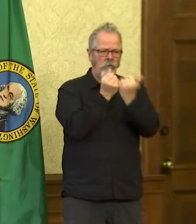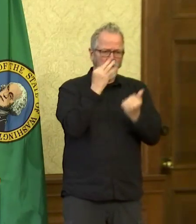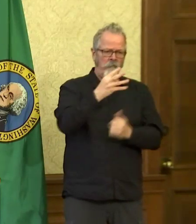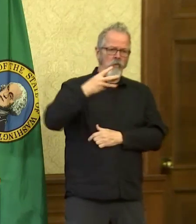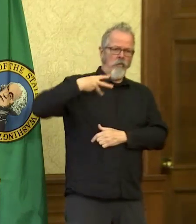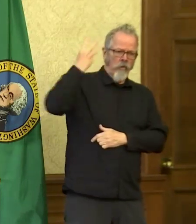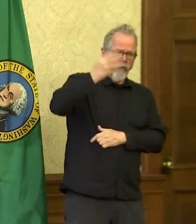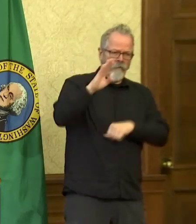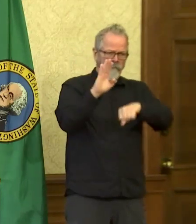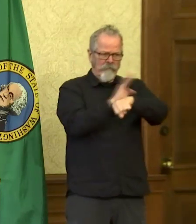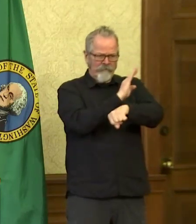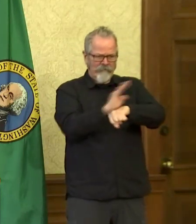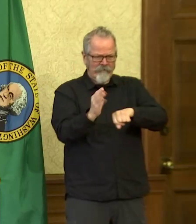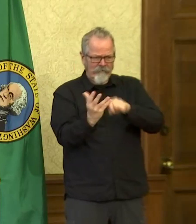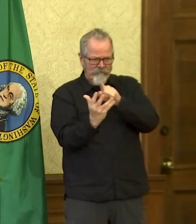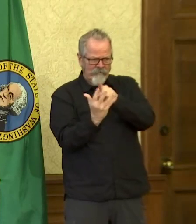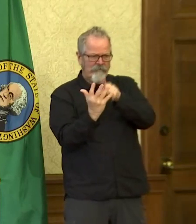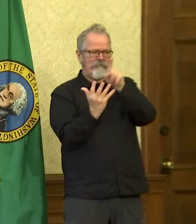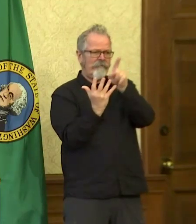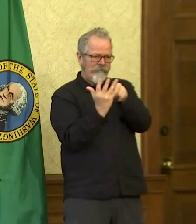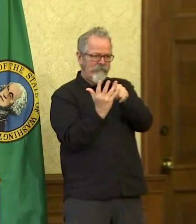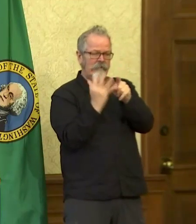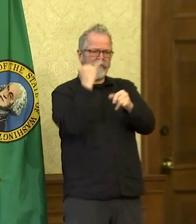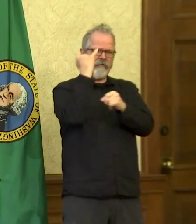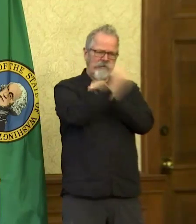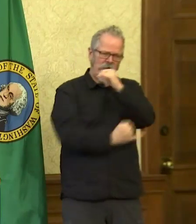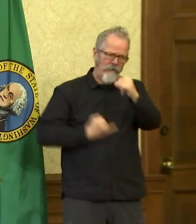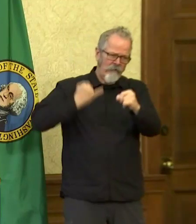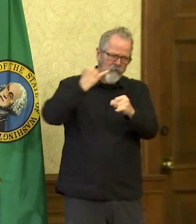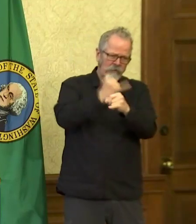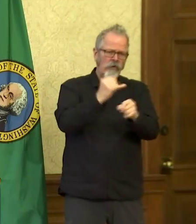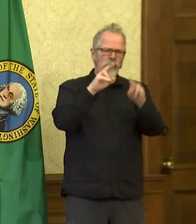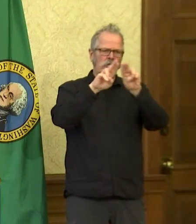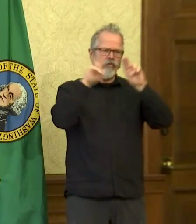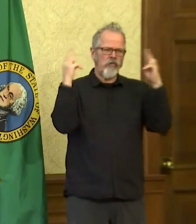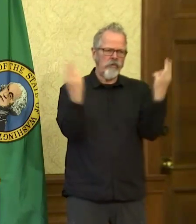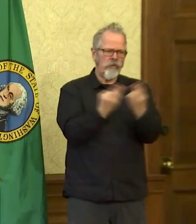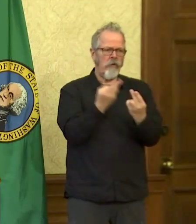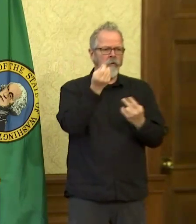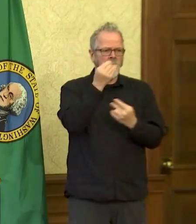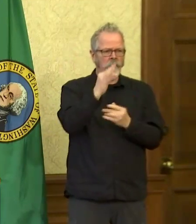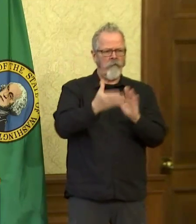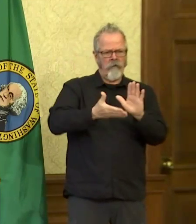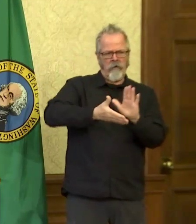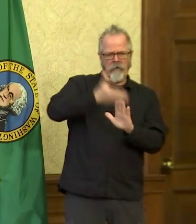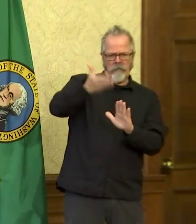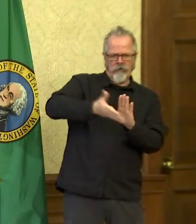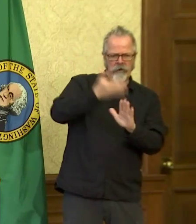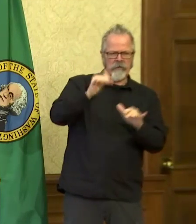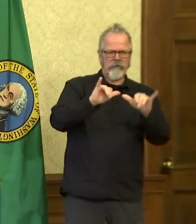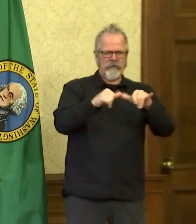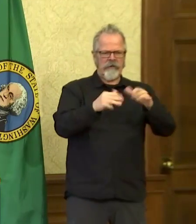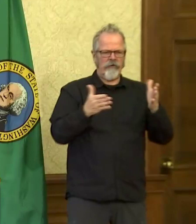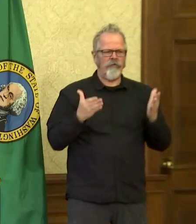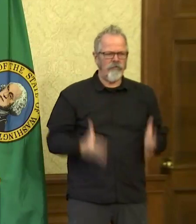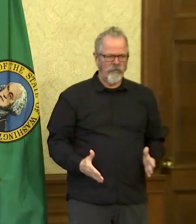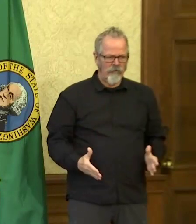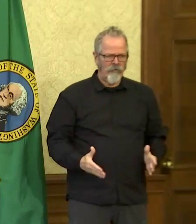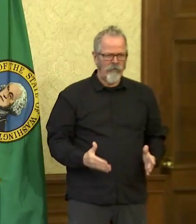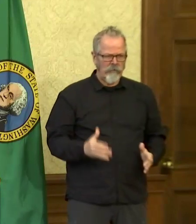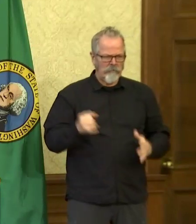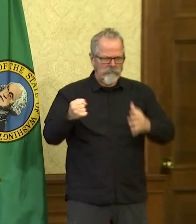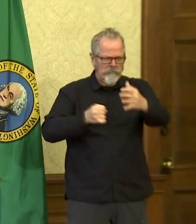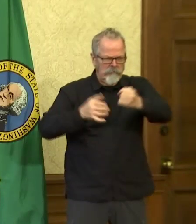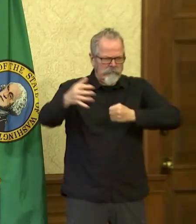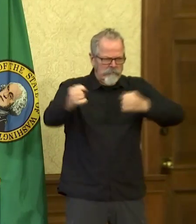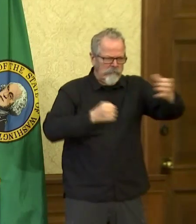General Contractors. And Matt Swanson, Political Director for the Pacific Northwest Regional Council of Carpenters. You're going to hear